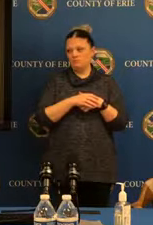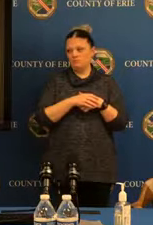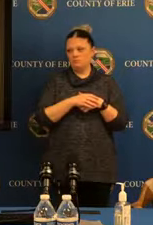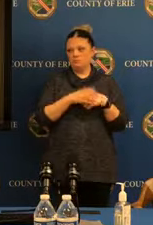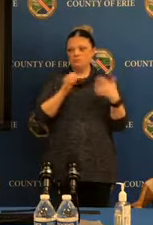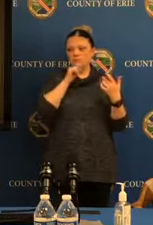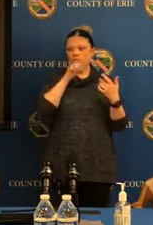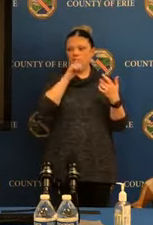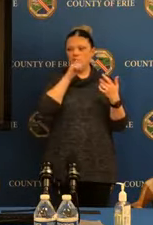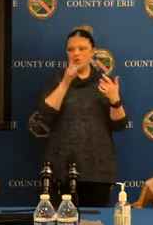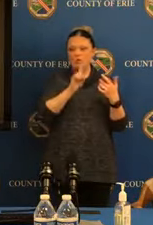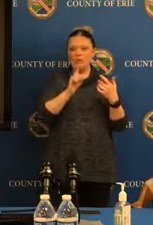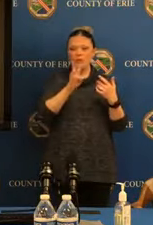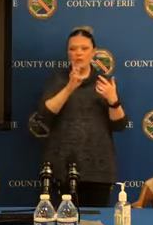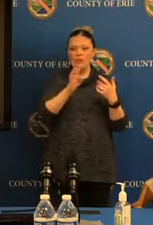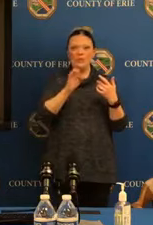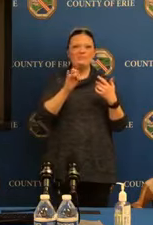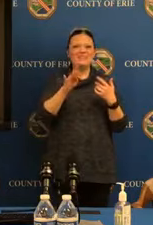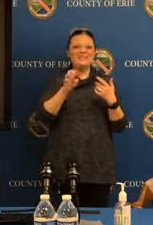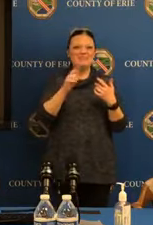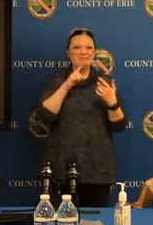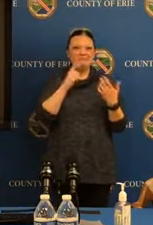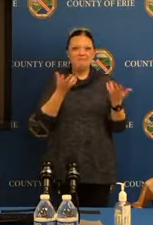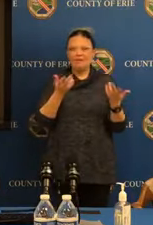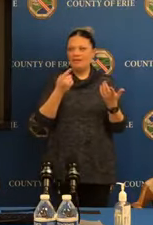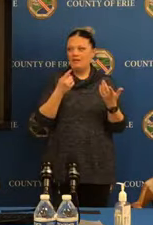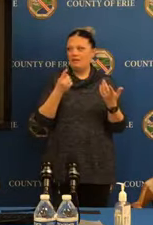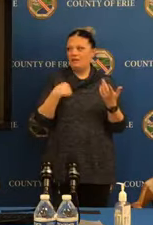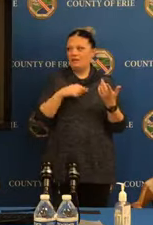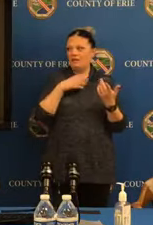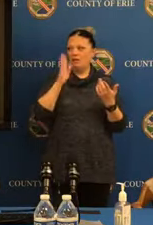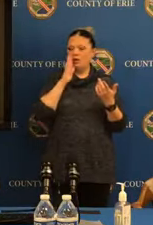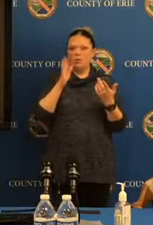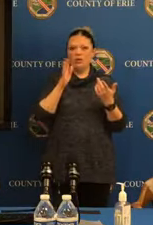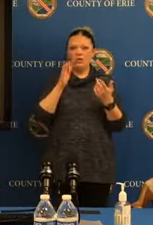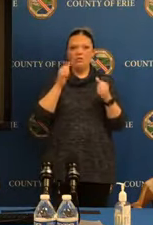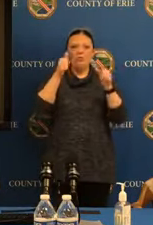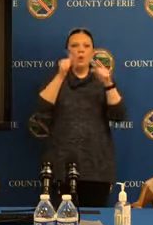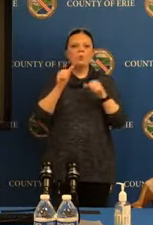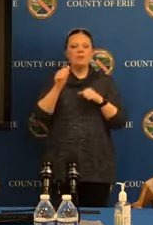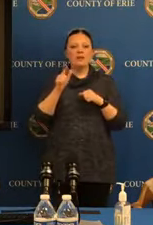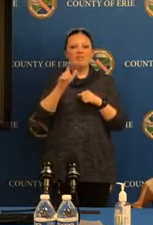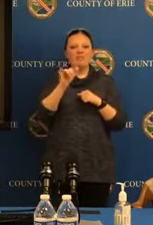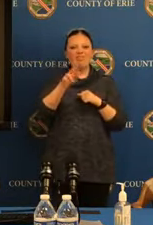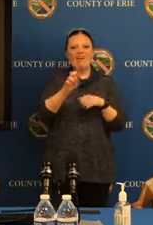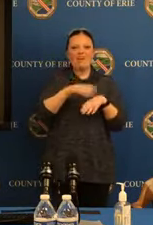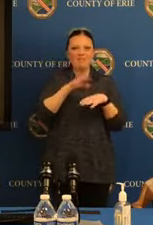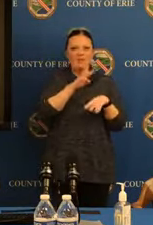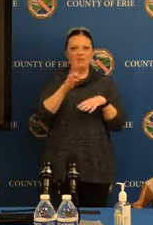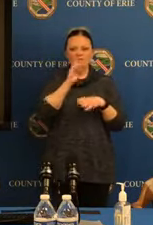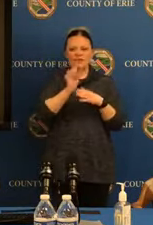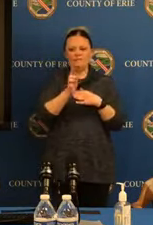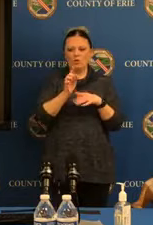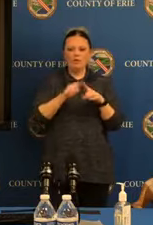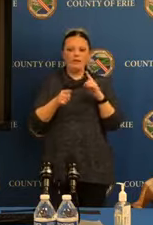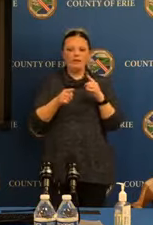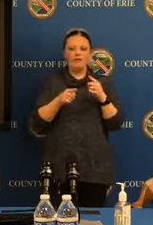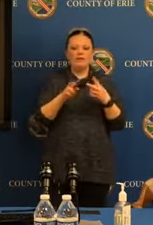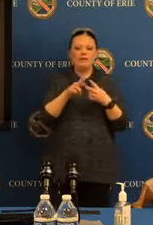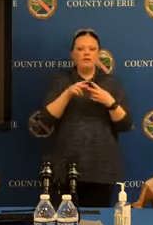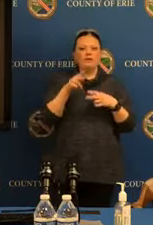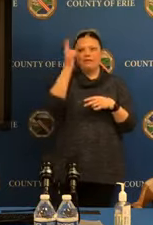I'm not sure where the websites are. We will put them live on our website momentarily. But in any case,